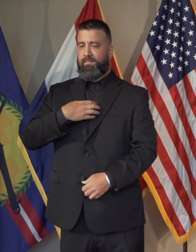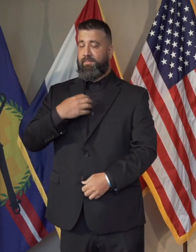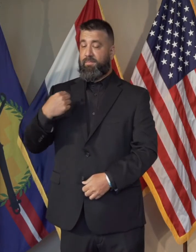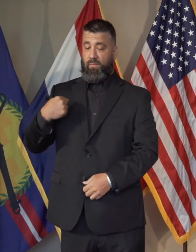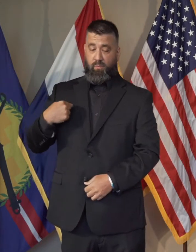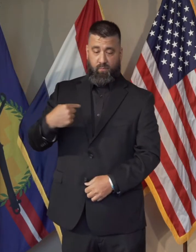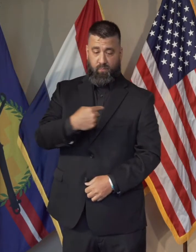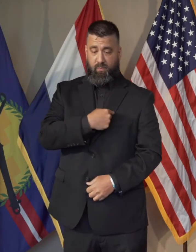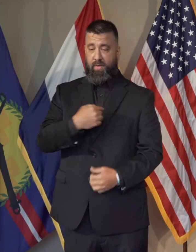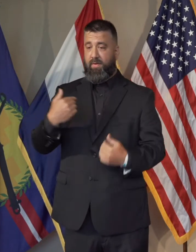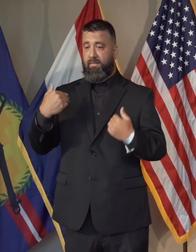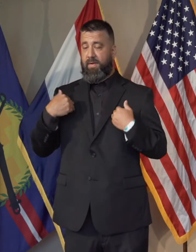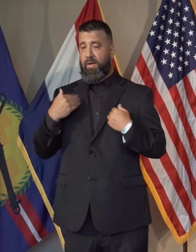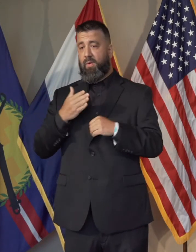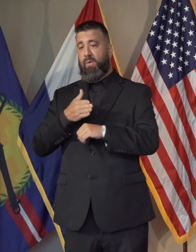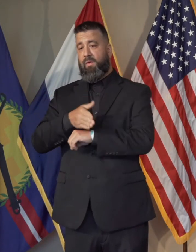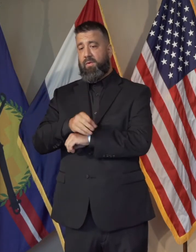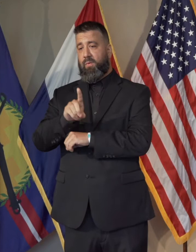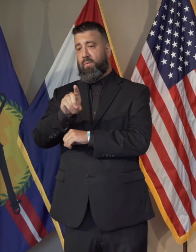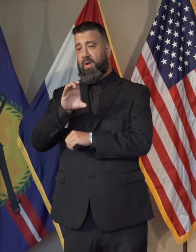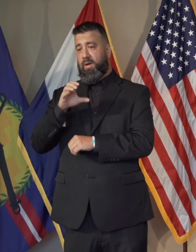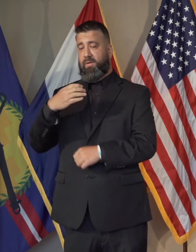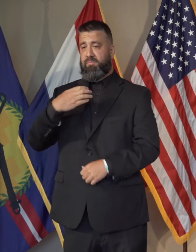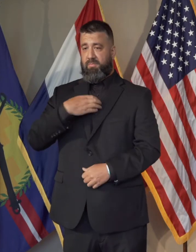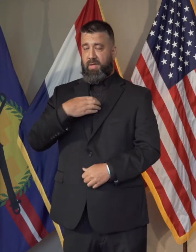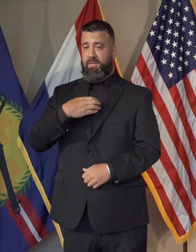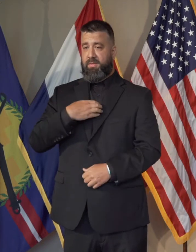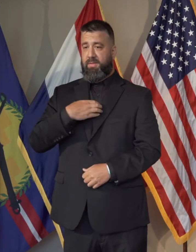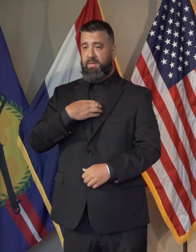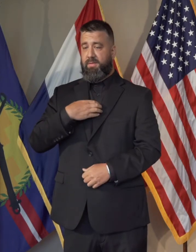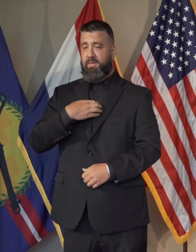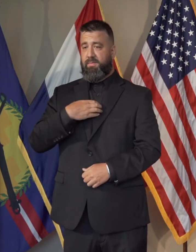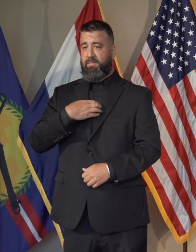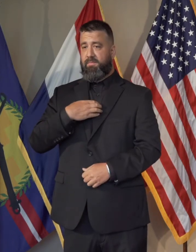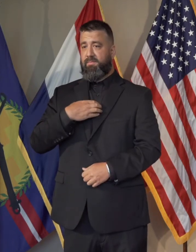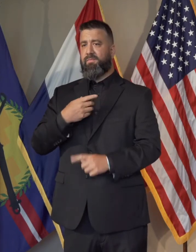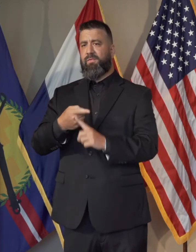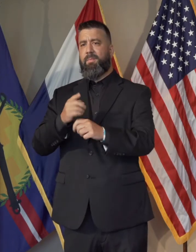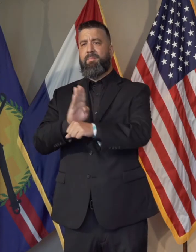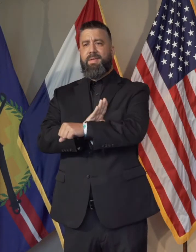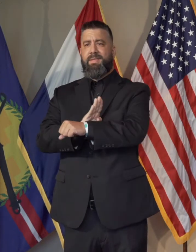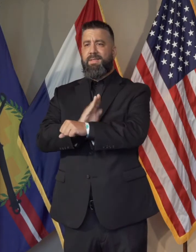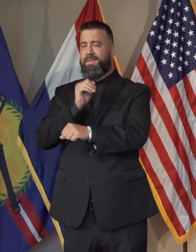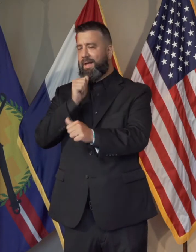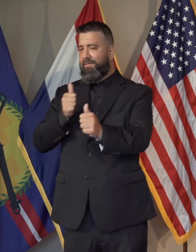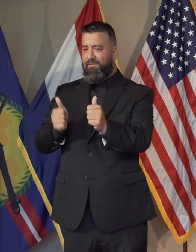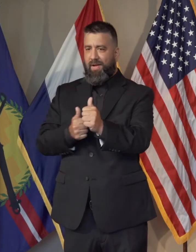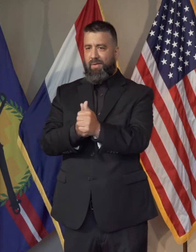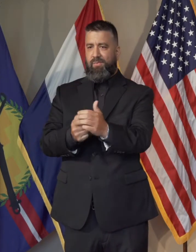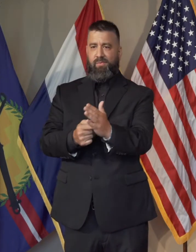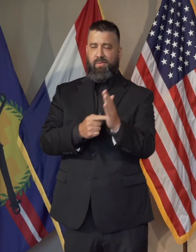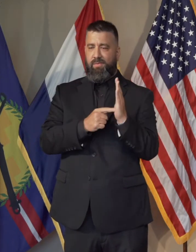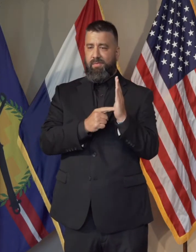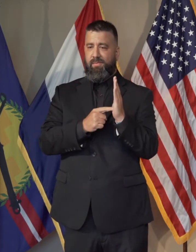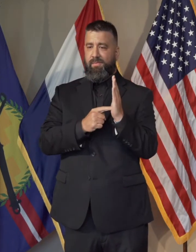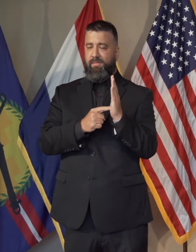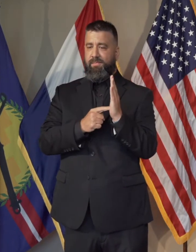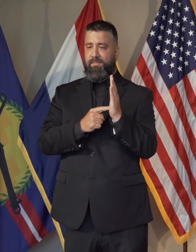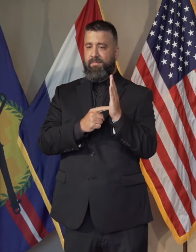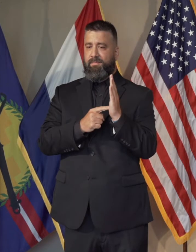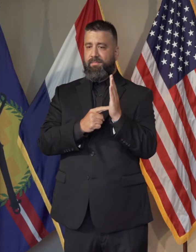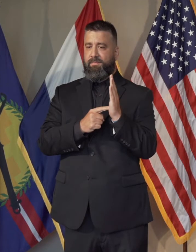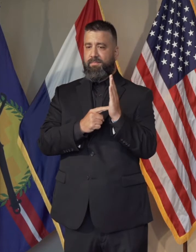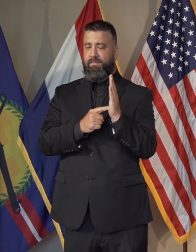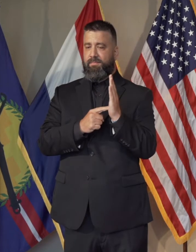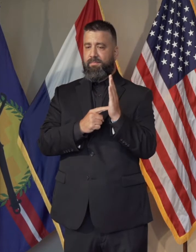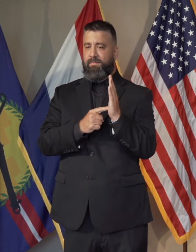have had over 100 or so complaints of businesses not following our mask guidelines